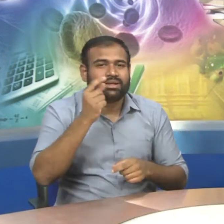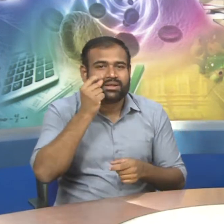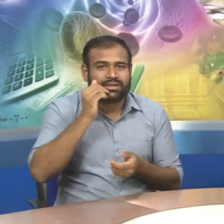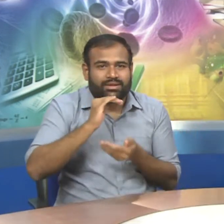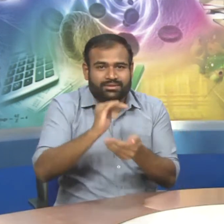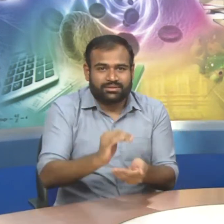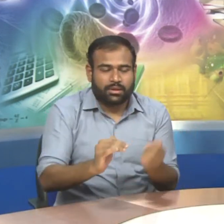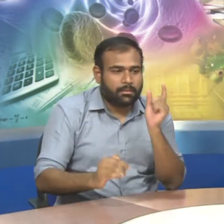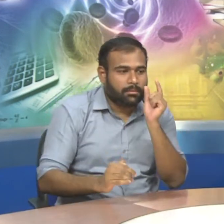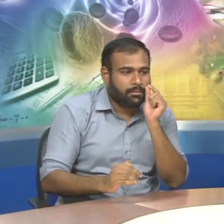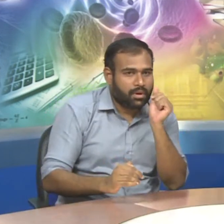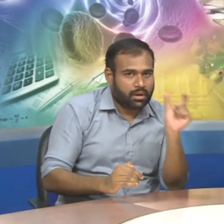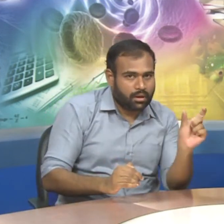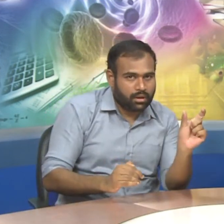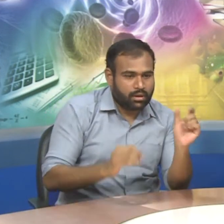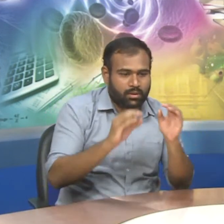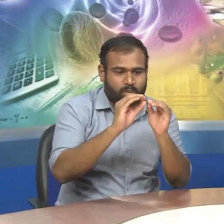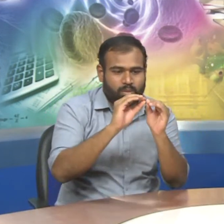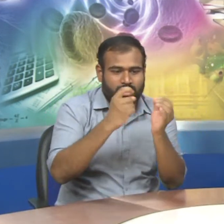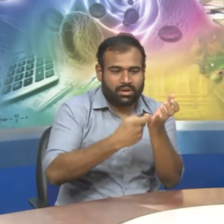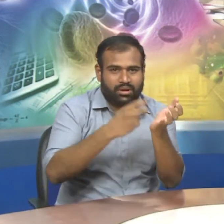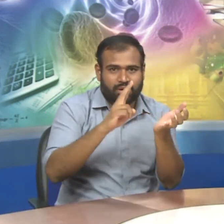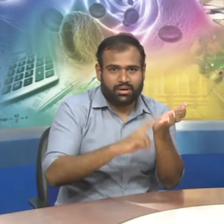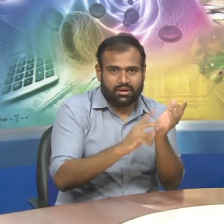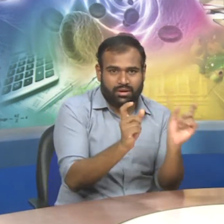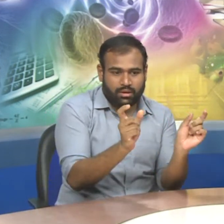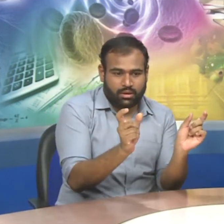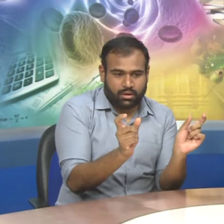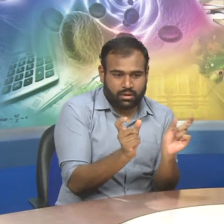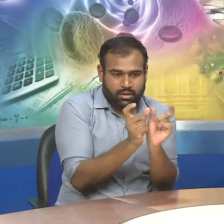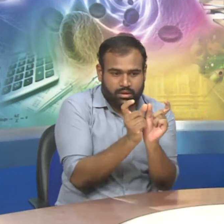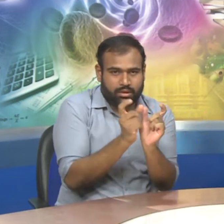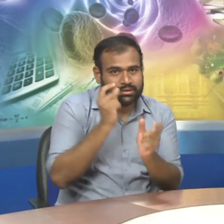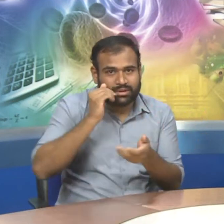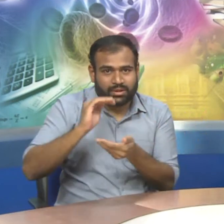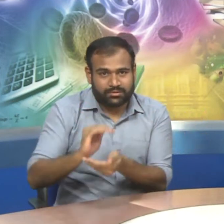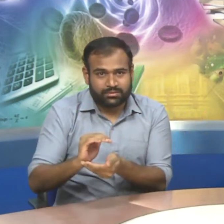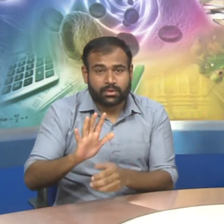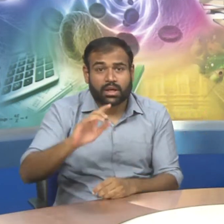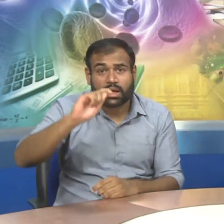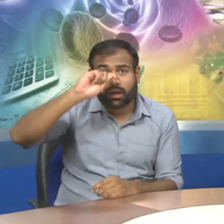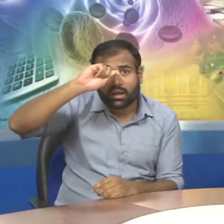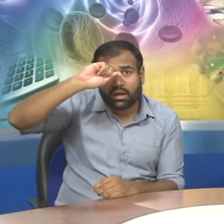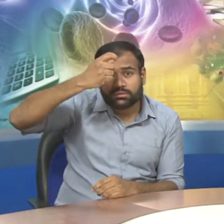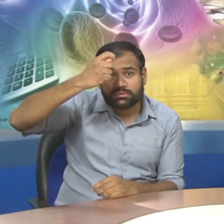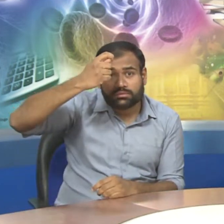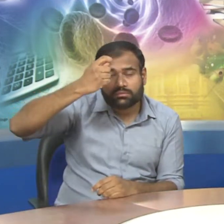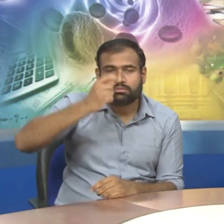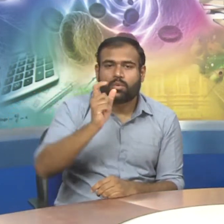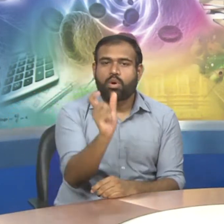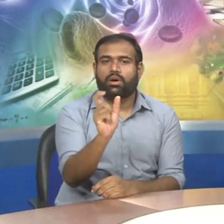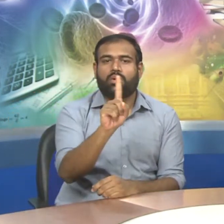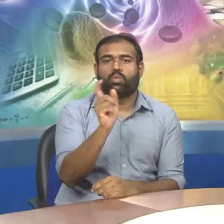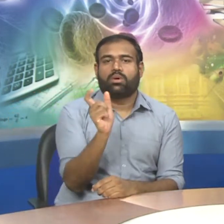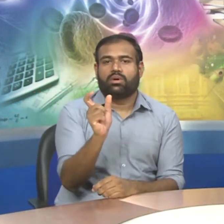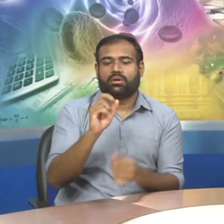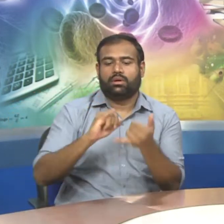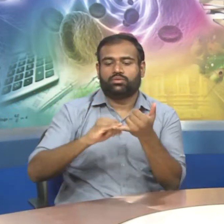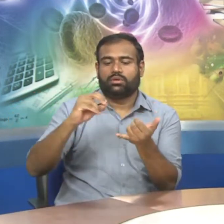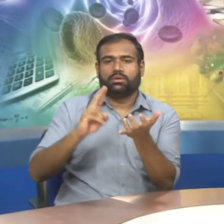talk about son. But in ISL, we have two signs, male and born. They both